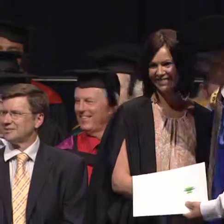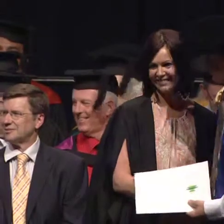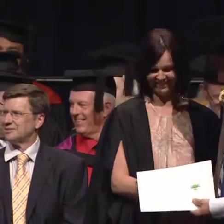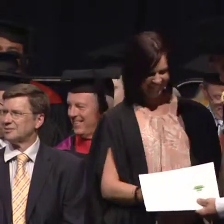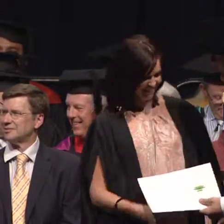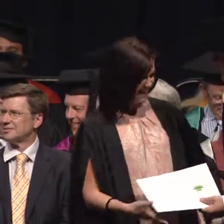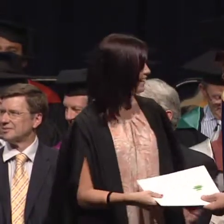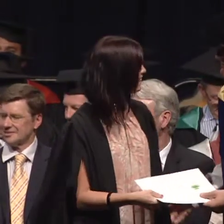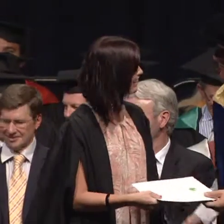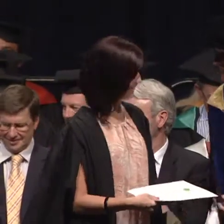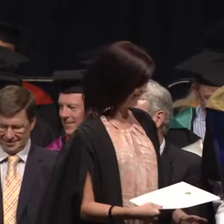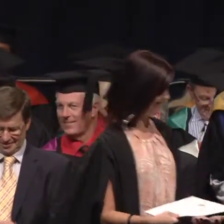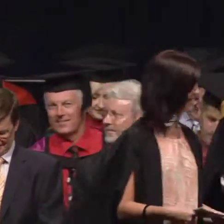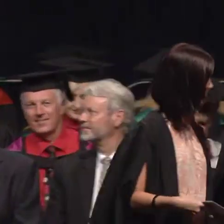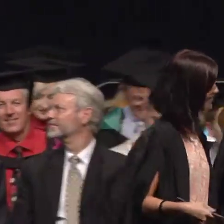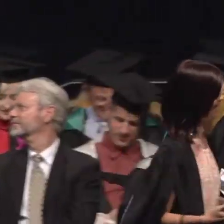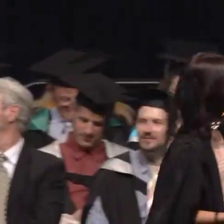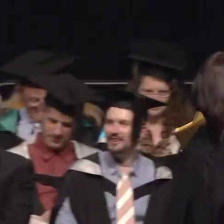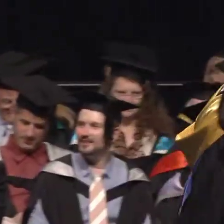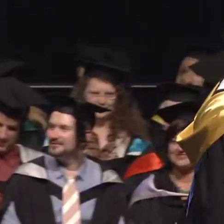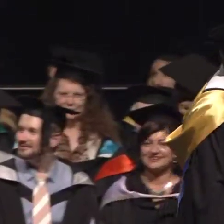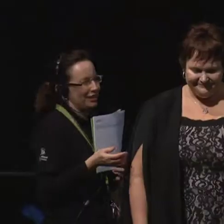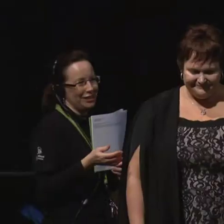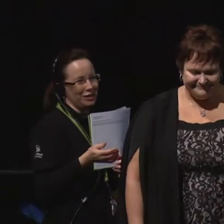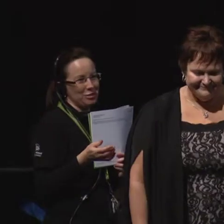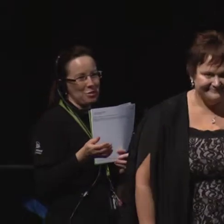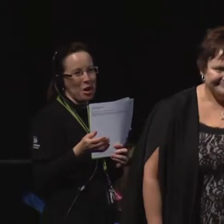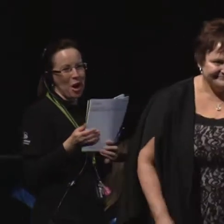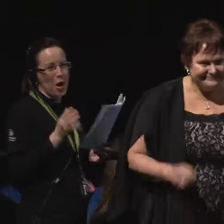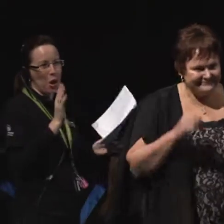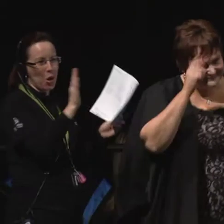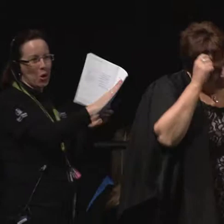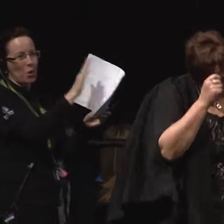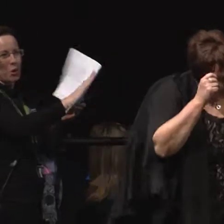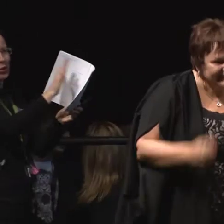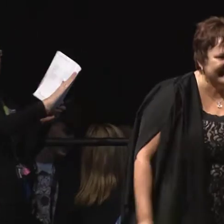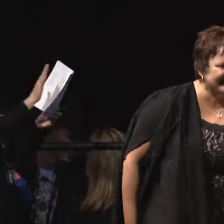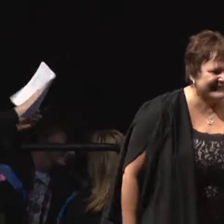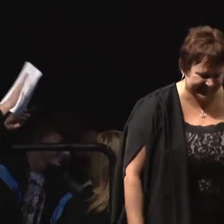The final certificate for in training and assessment student is Leanne Perry.